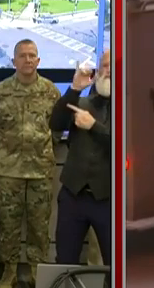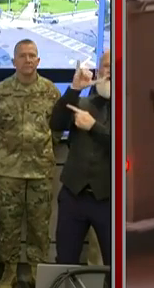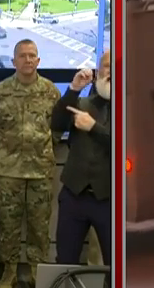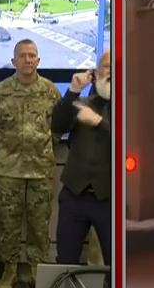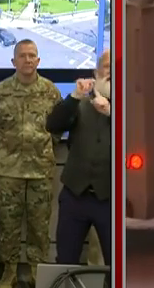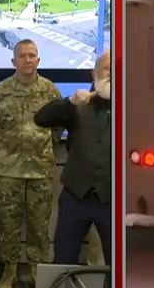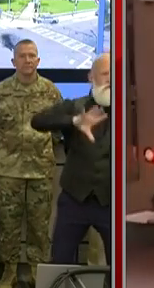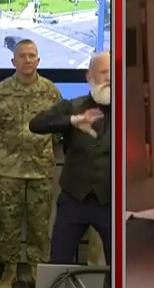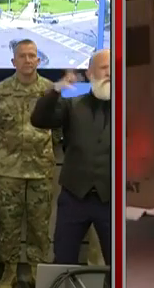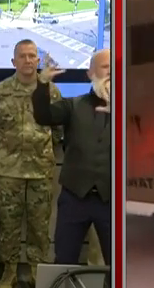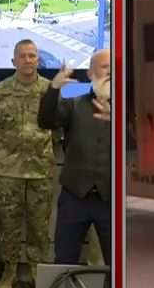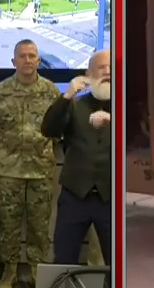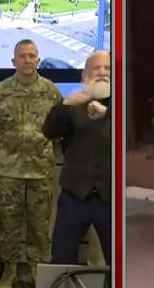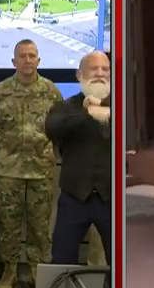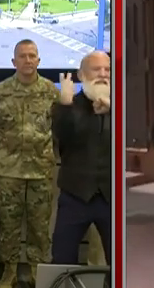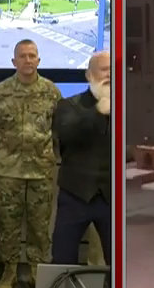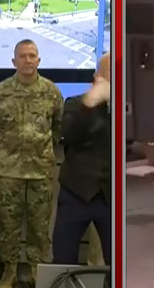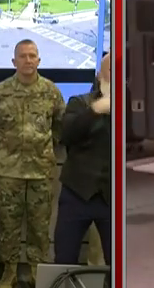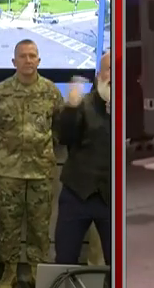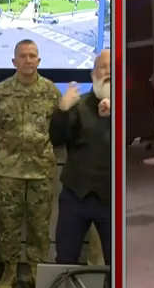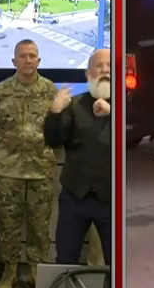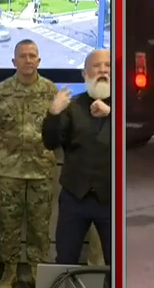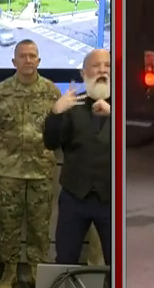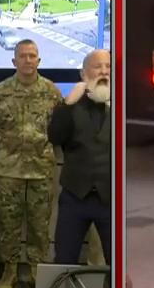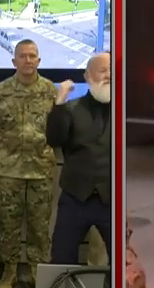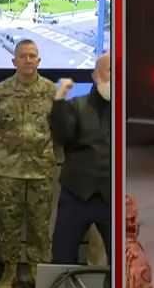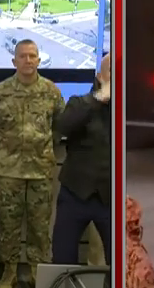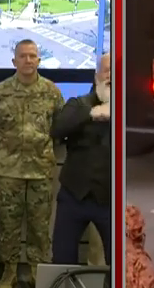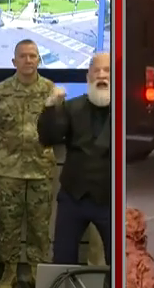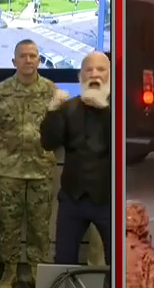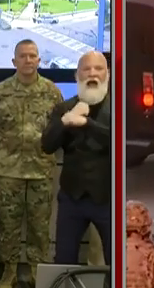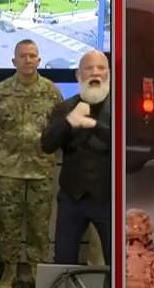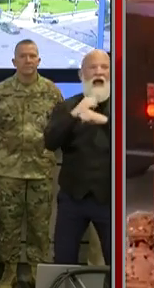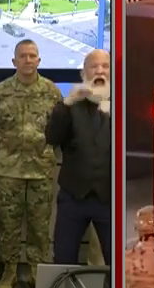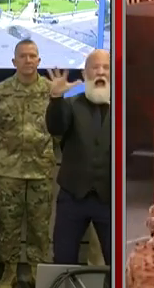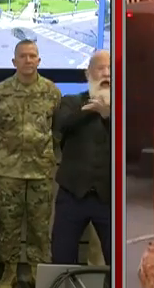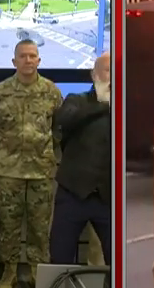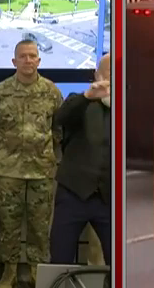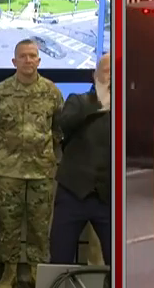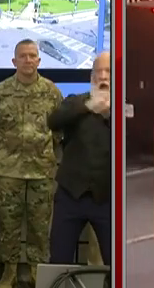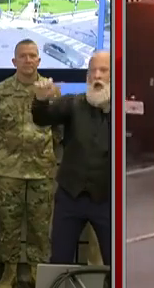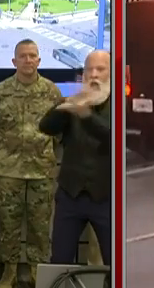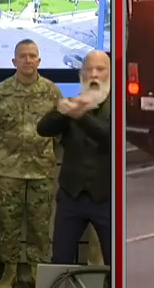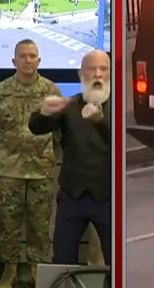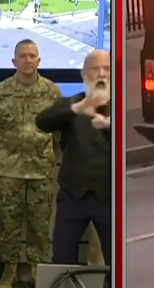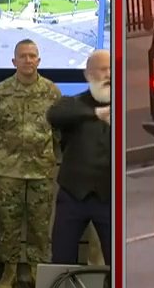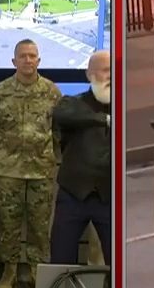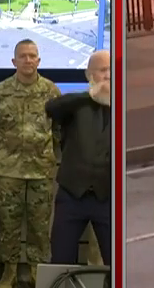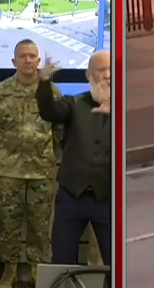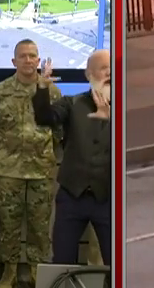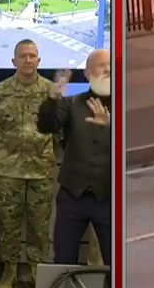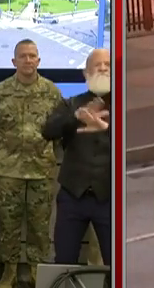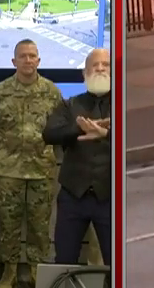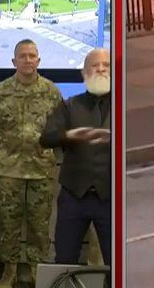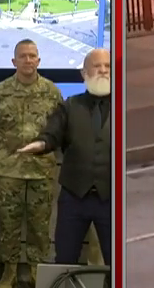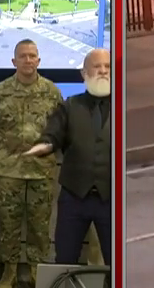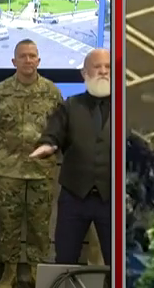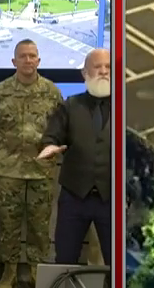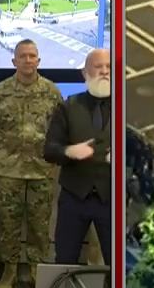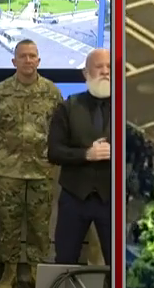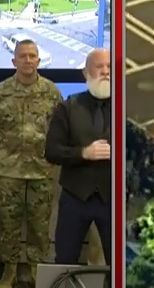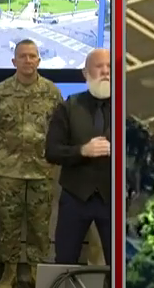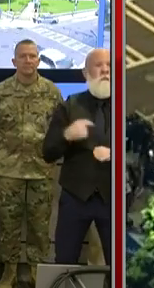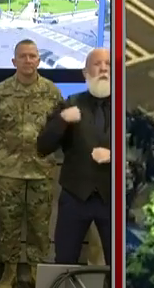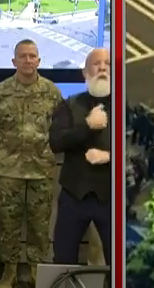that violence and destruction is unacceptable. We will continue to do our part in conjunction with local